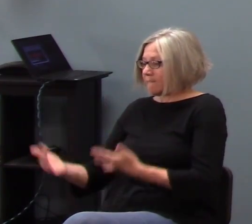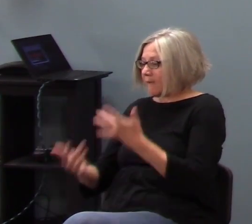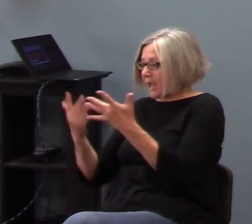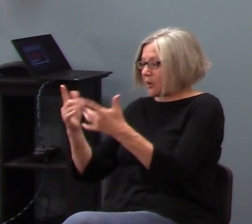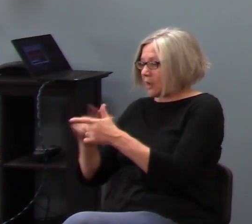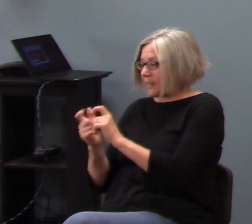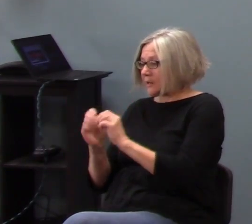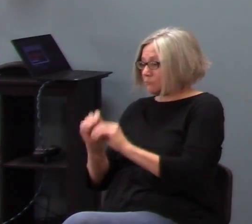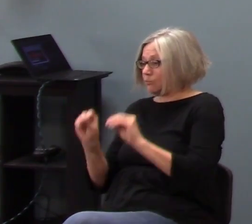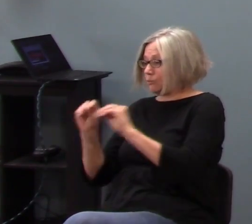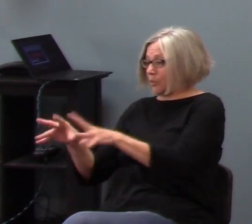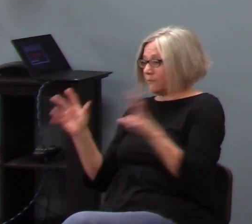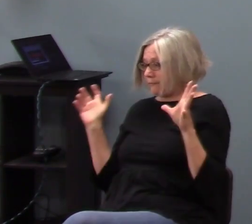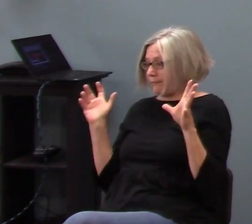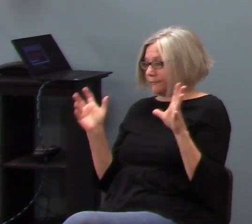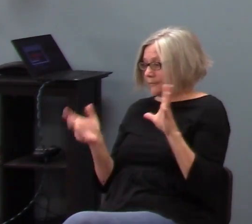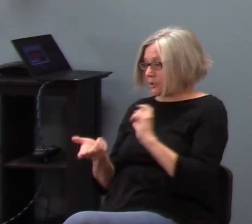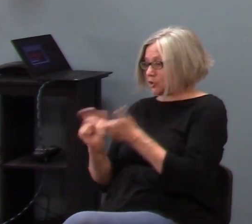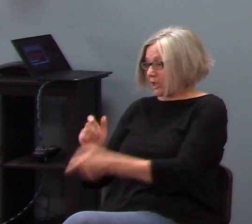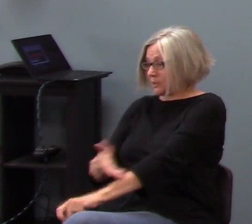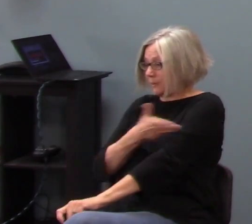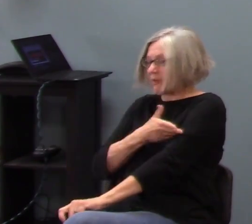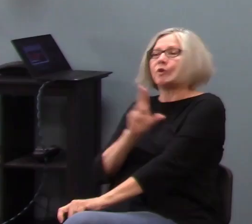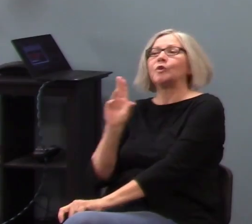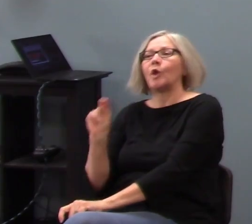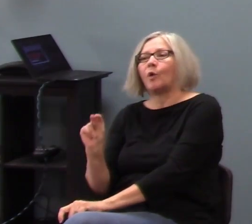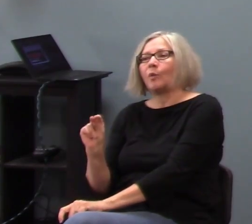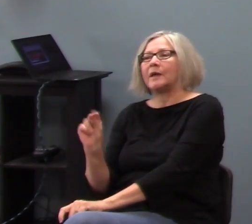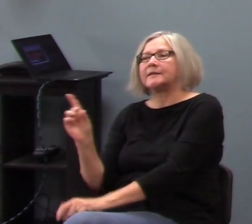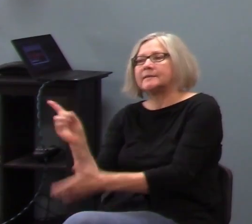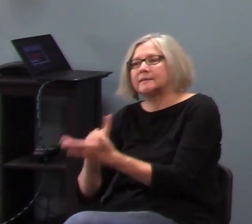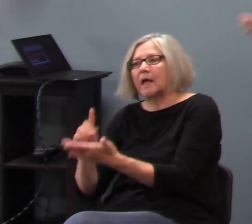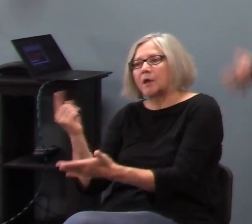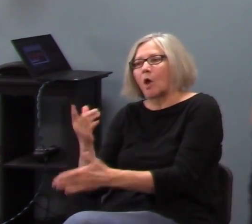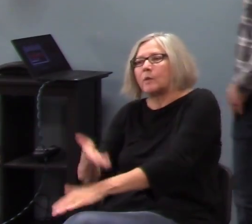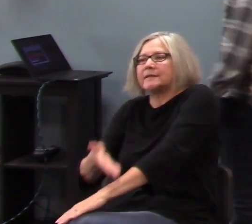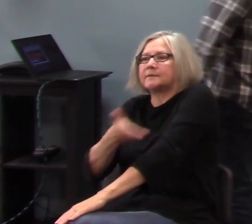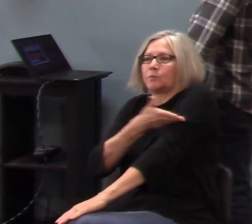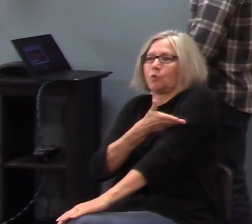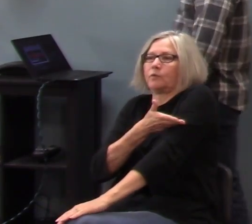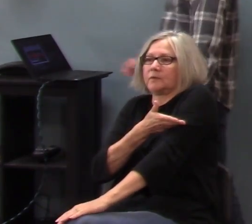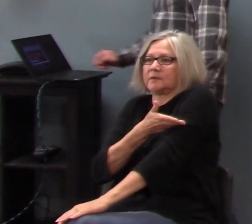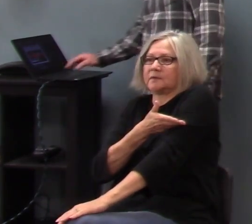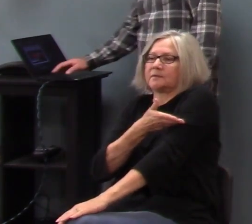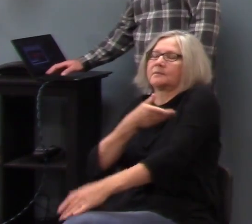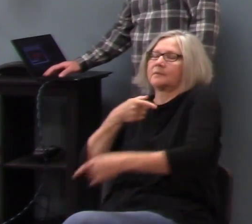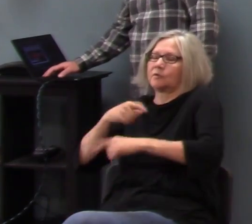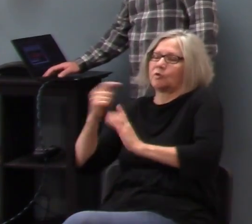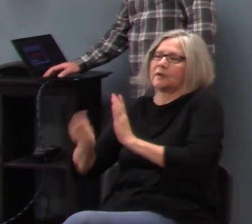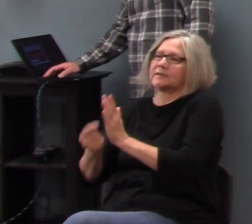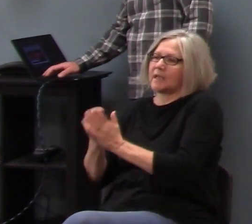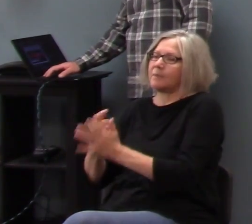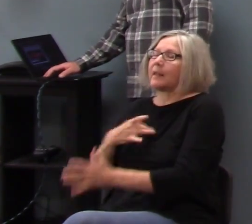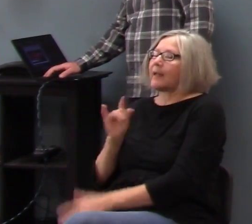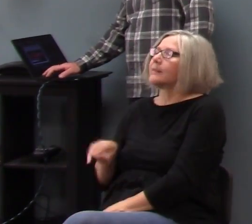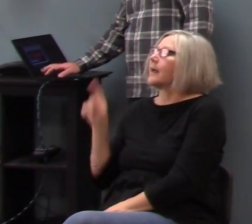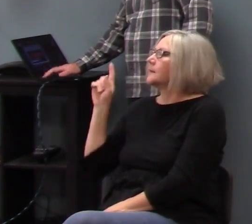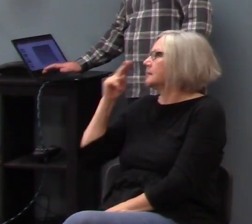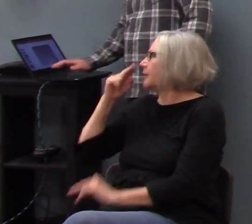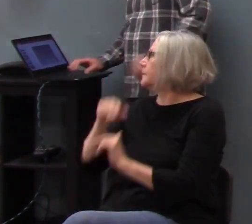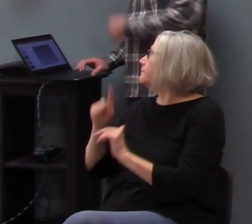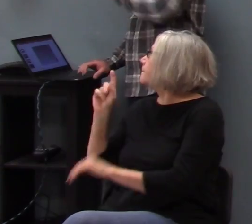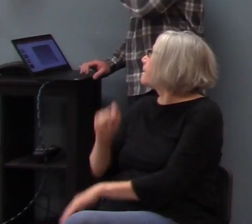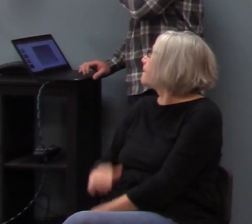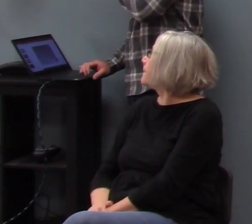No, it's always designed that improves stuff over time. And I love that slideshow. I think it's really fun.